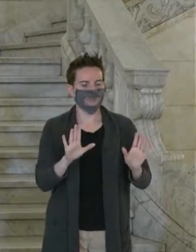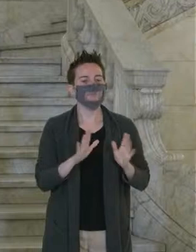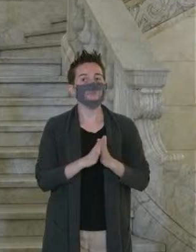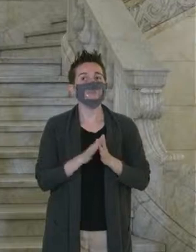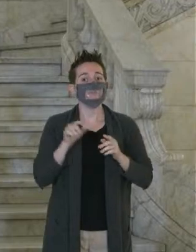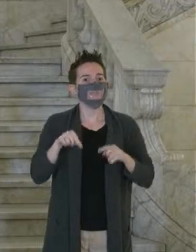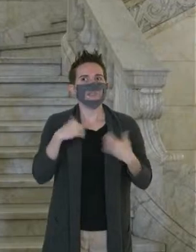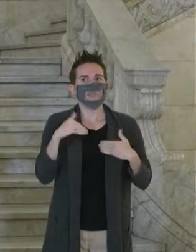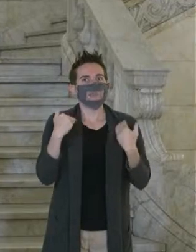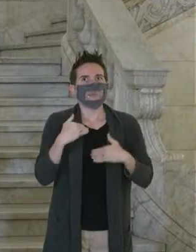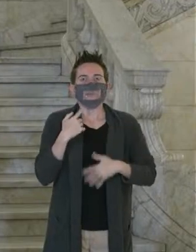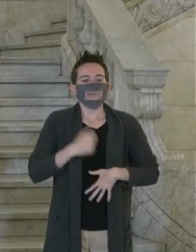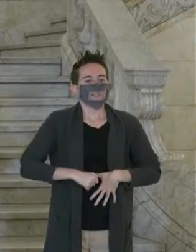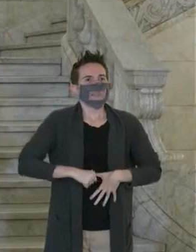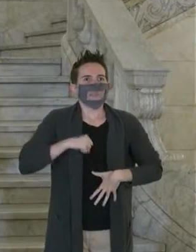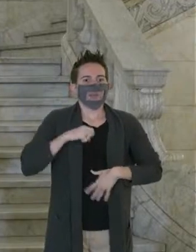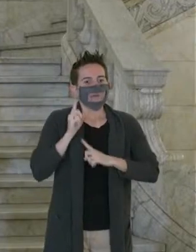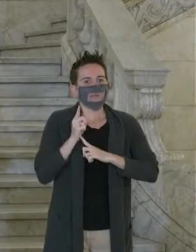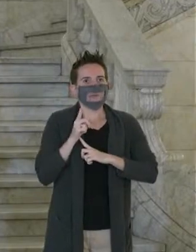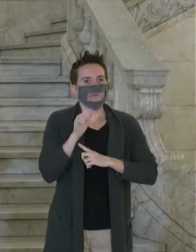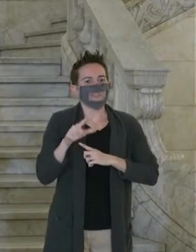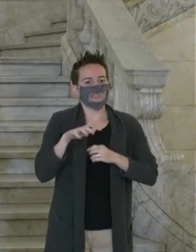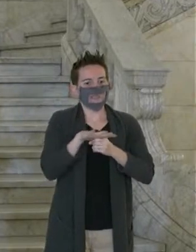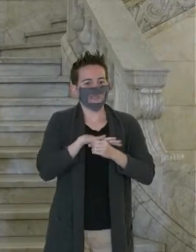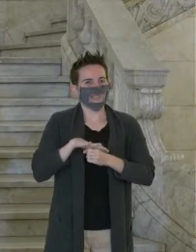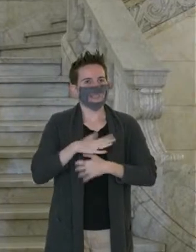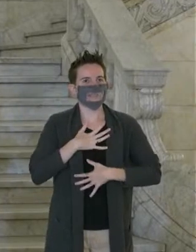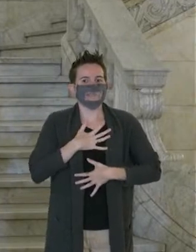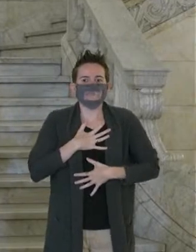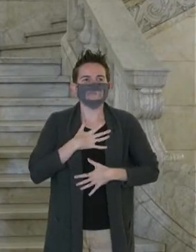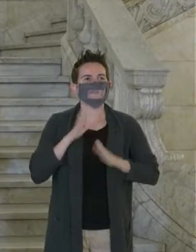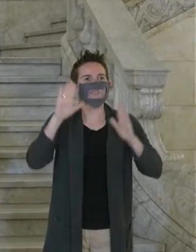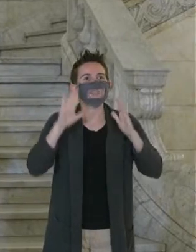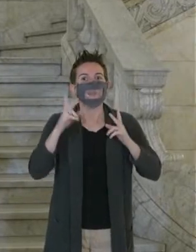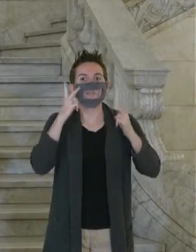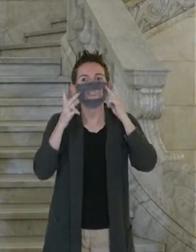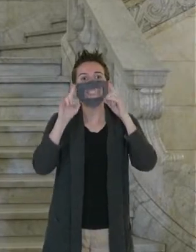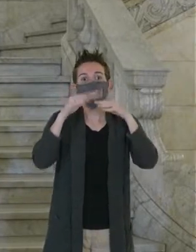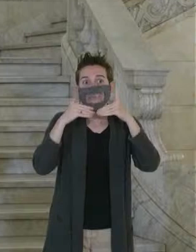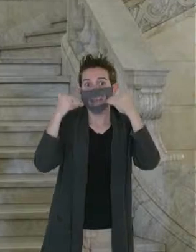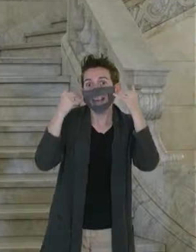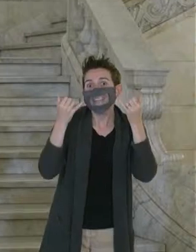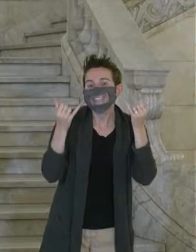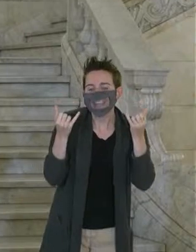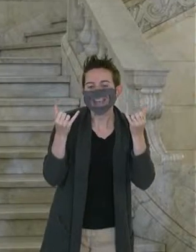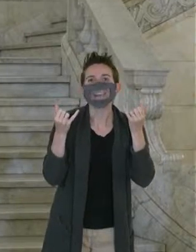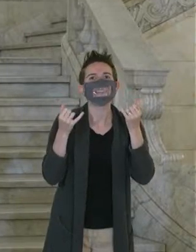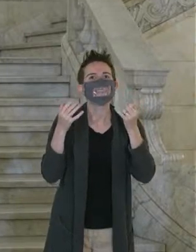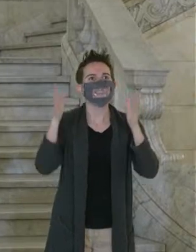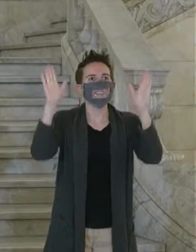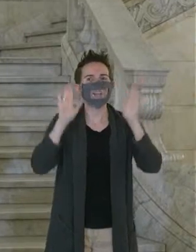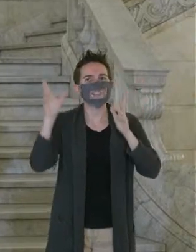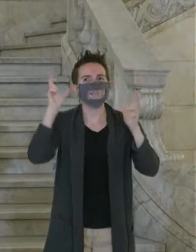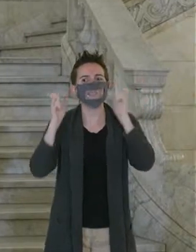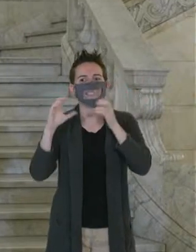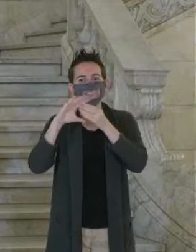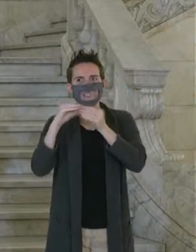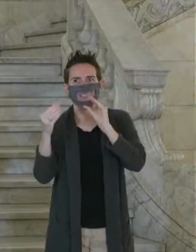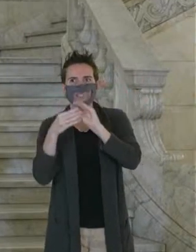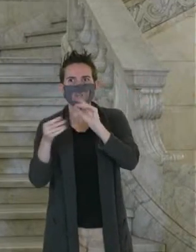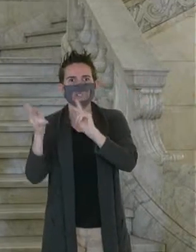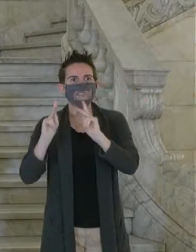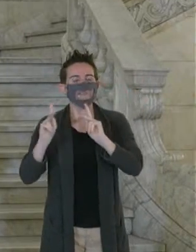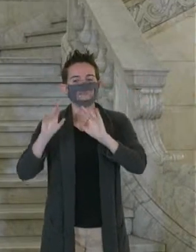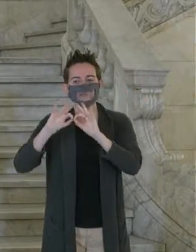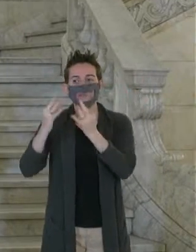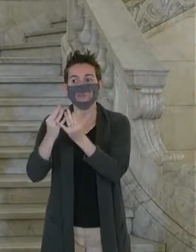This really is a proud moment for the St. Louis region. It's great to see more smiles. It's great to hear the stories of family